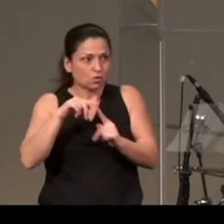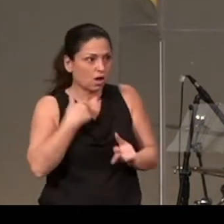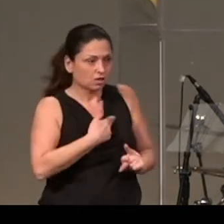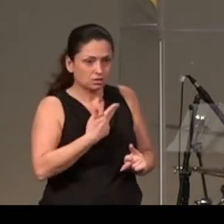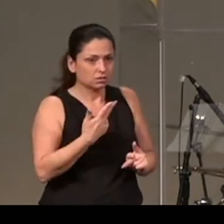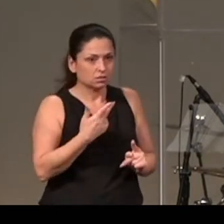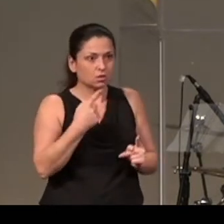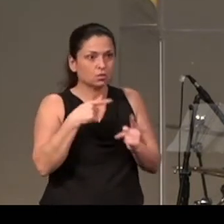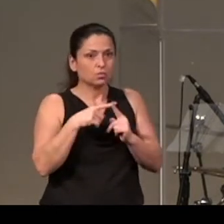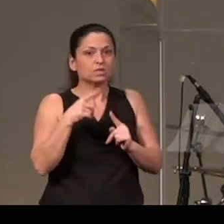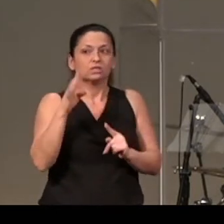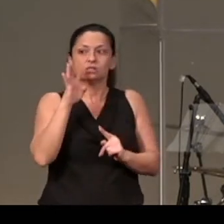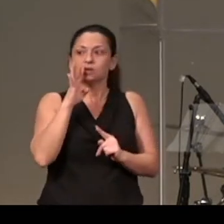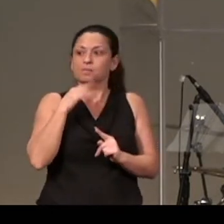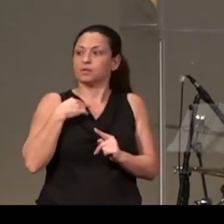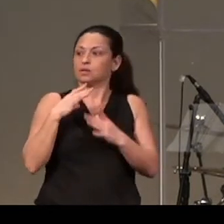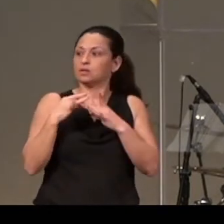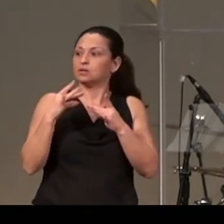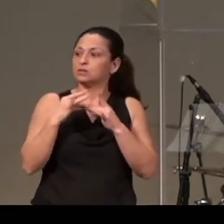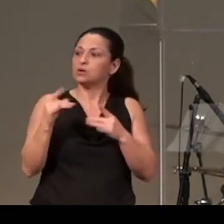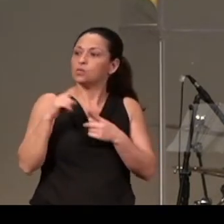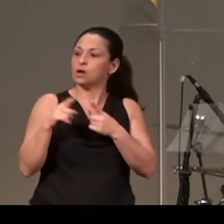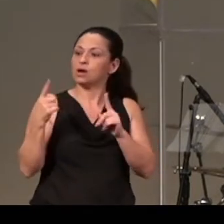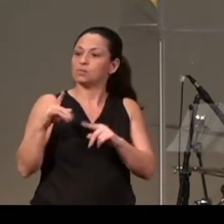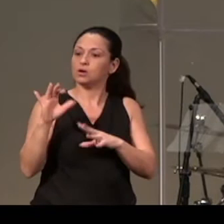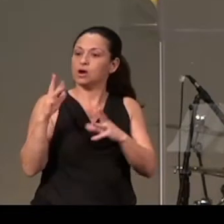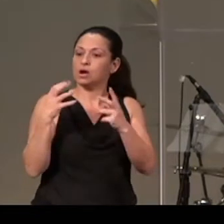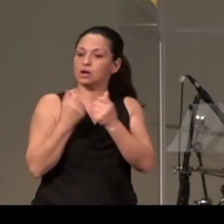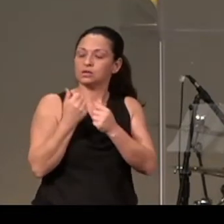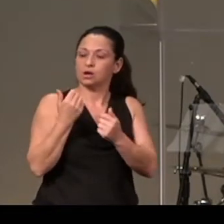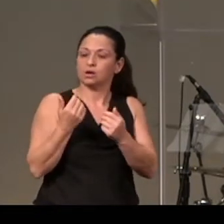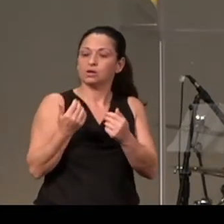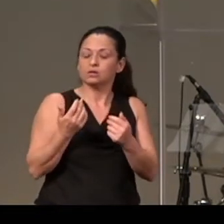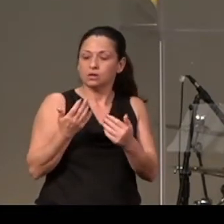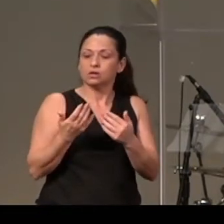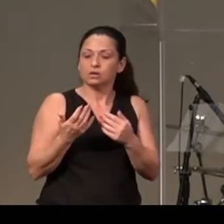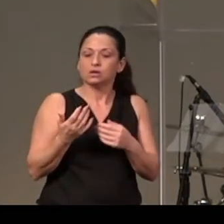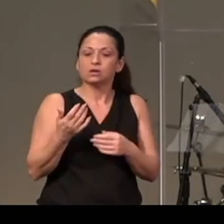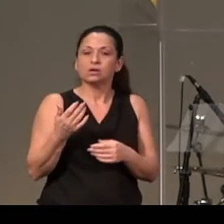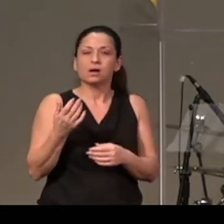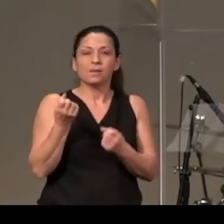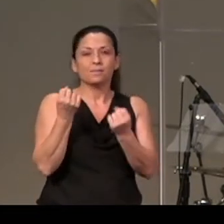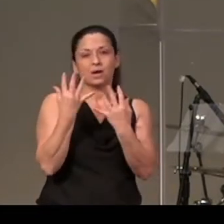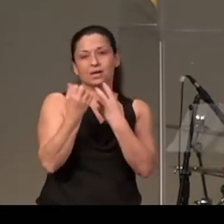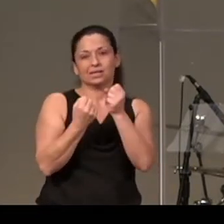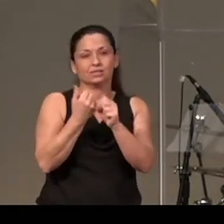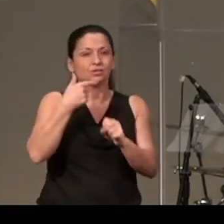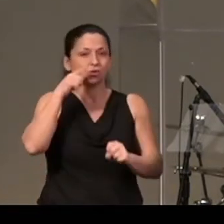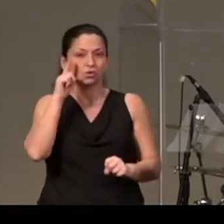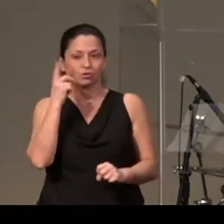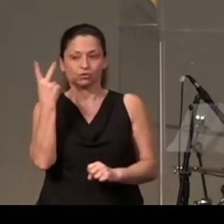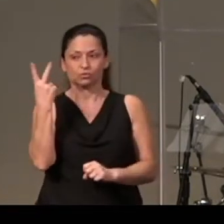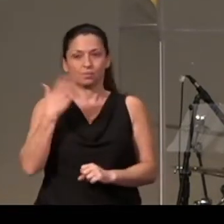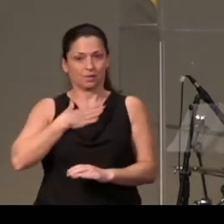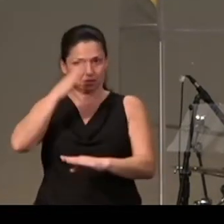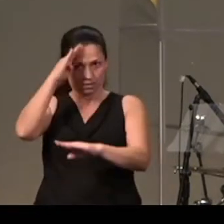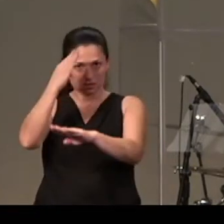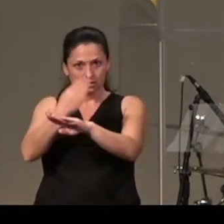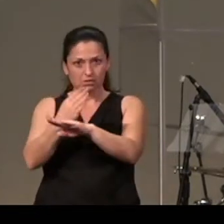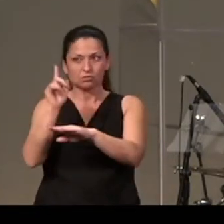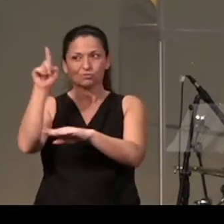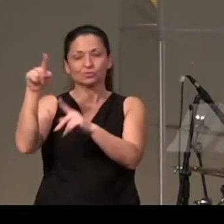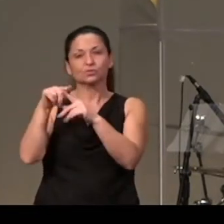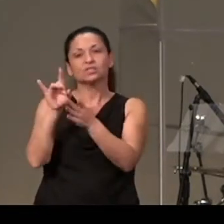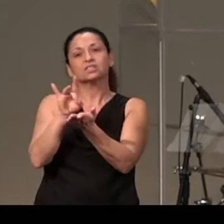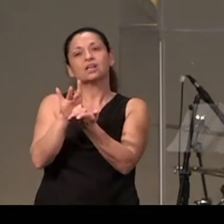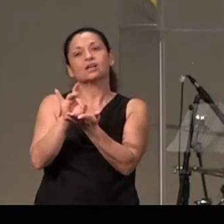it reminded me of many years ago, two of our boys were headed to a soccer tournament in Tampa. Now, some of you ask